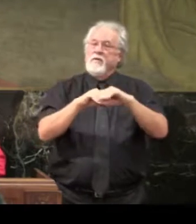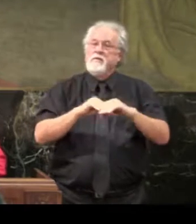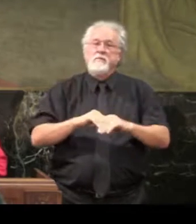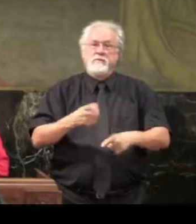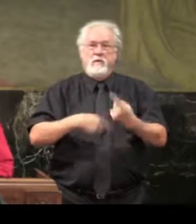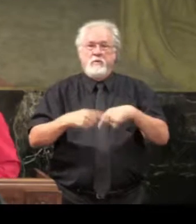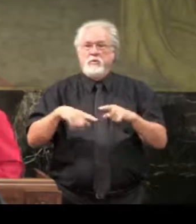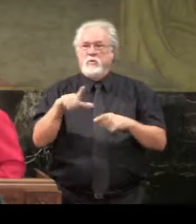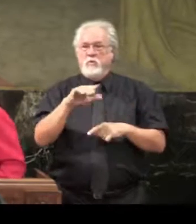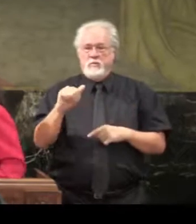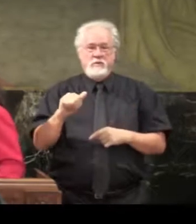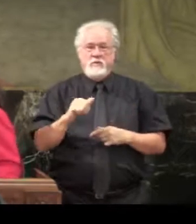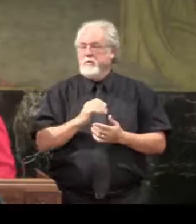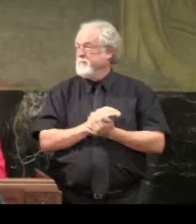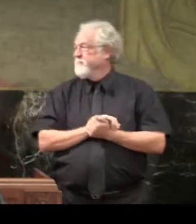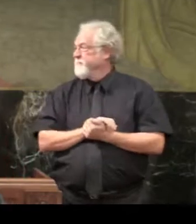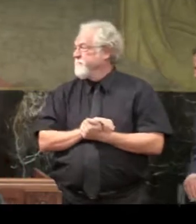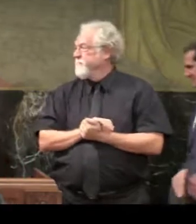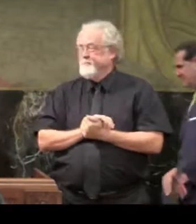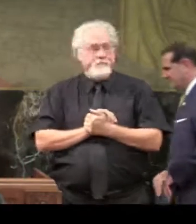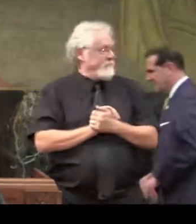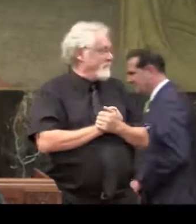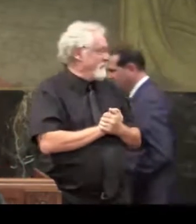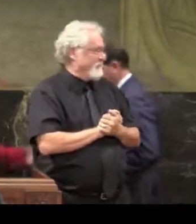Louisiana. Thank you, Leslie.